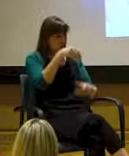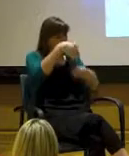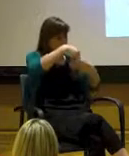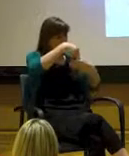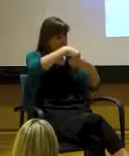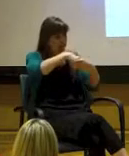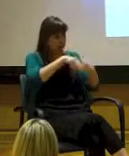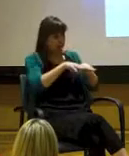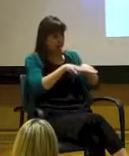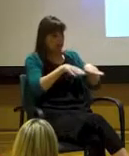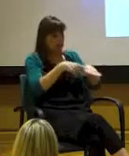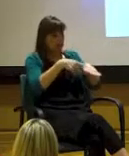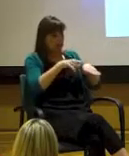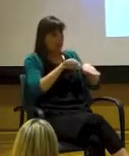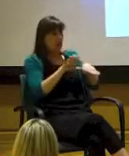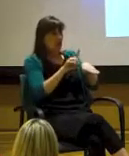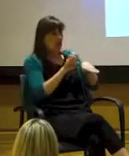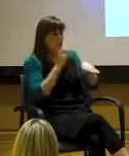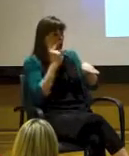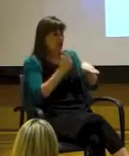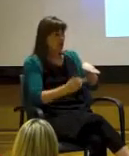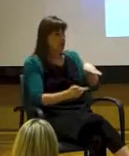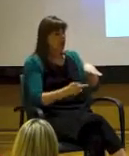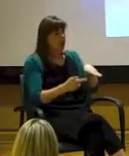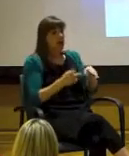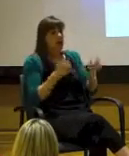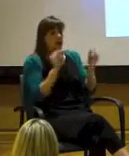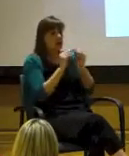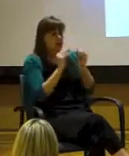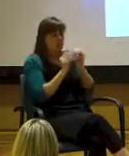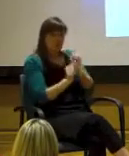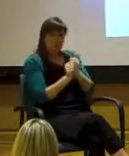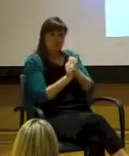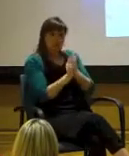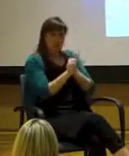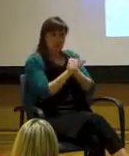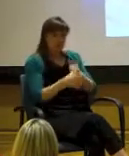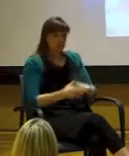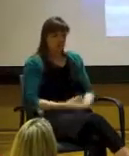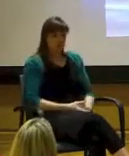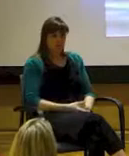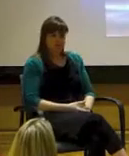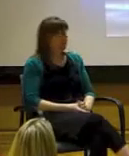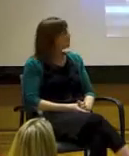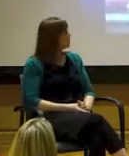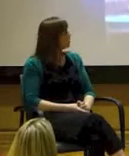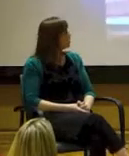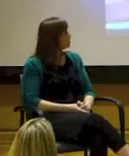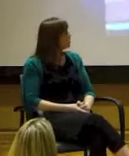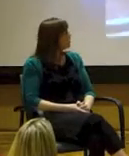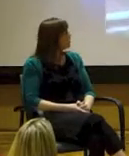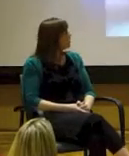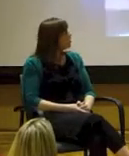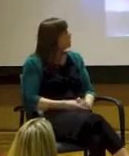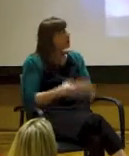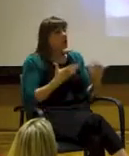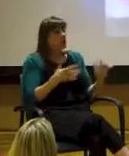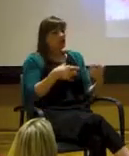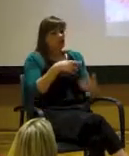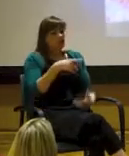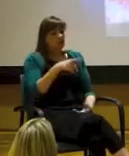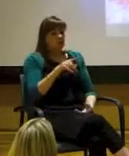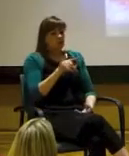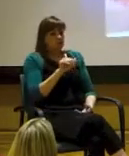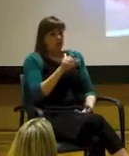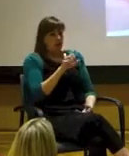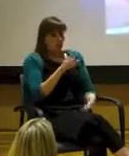that plateau that you saw, and it's much more dangerous to do So the placo's